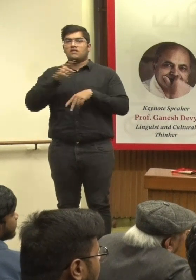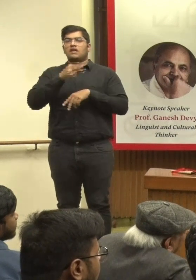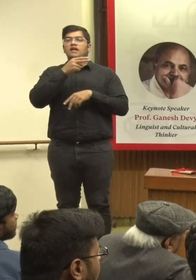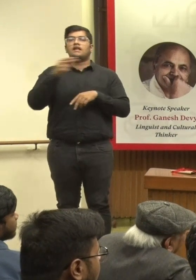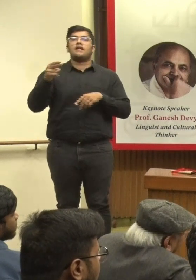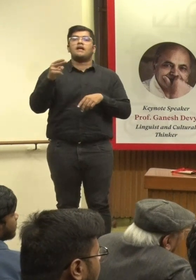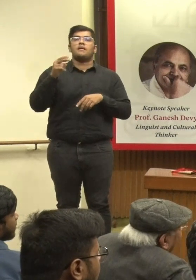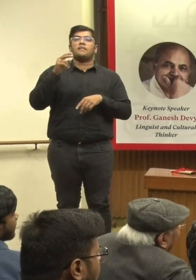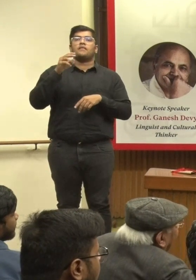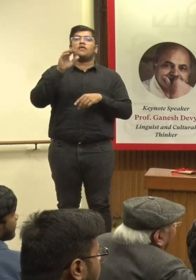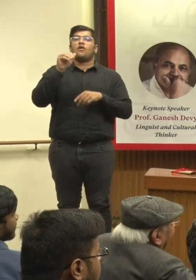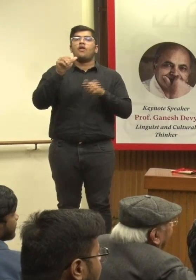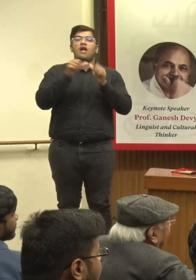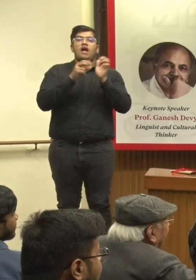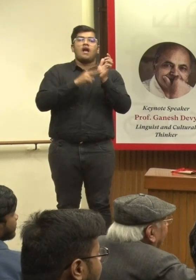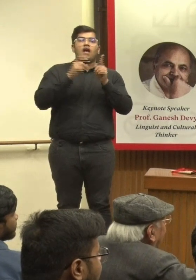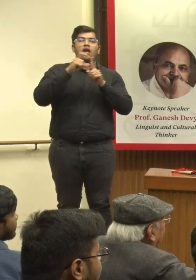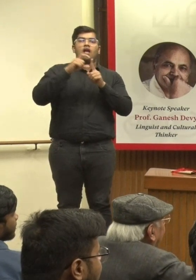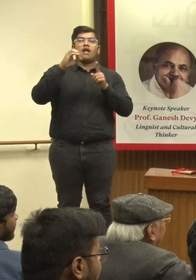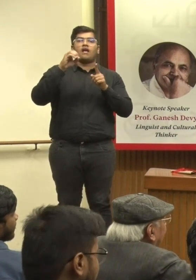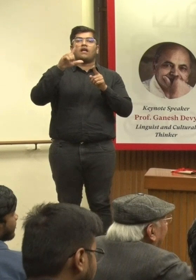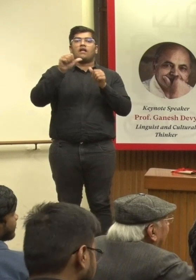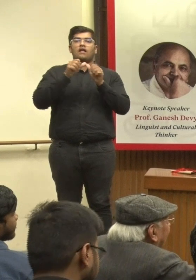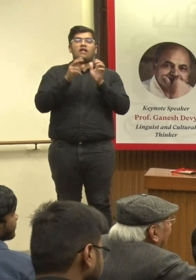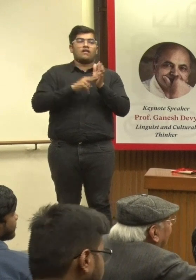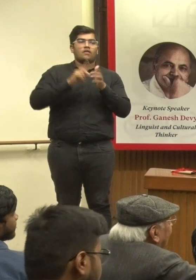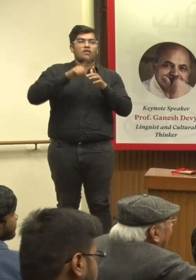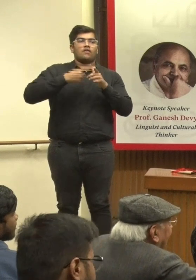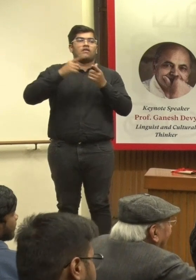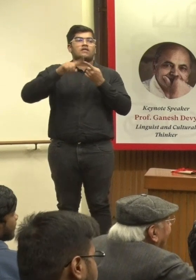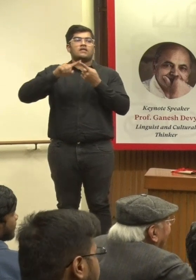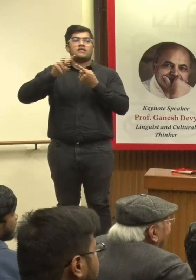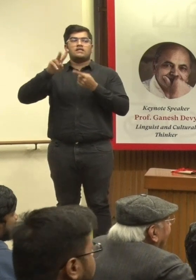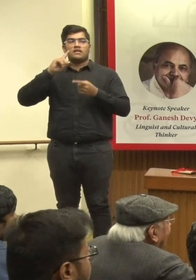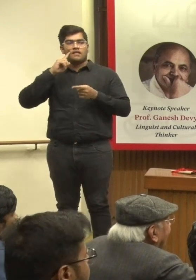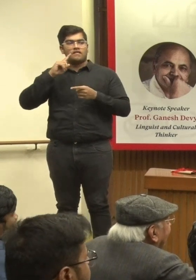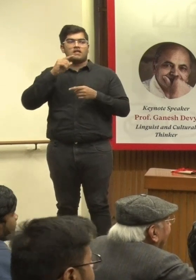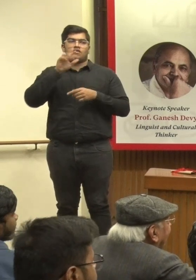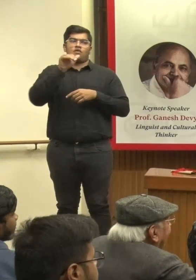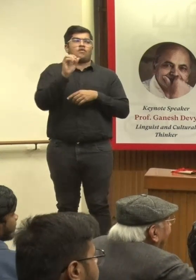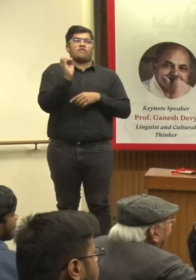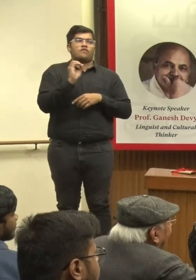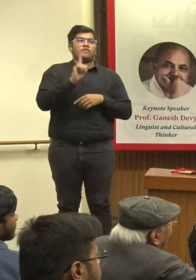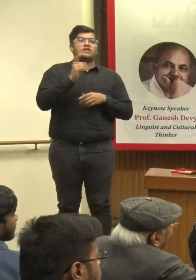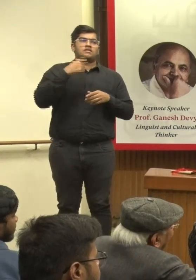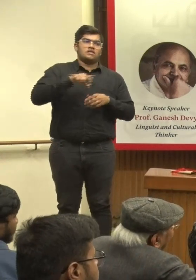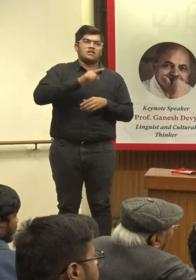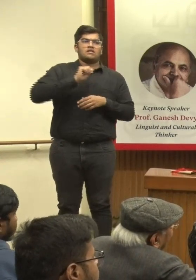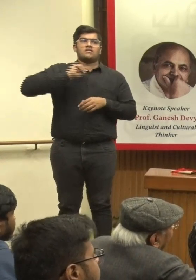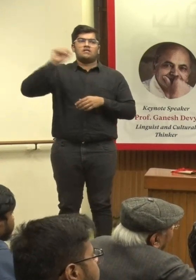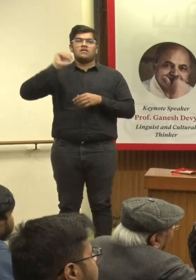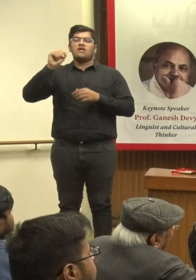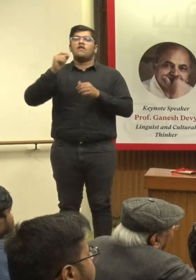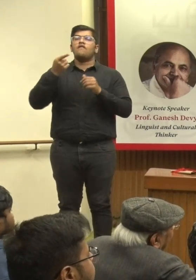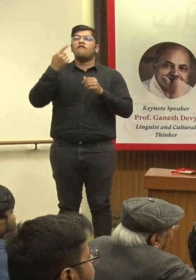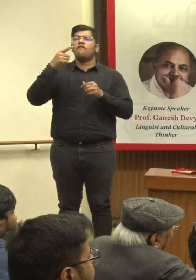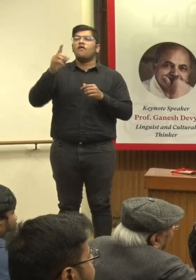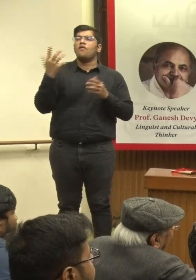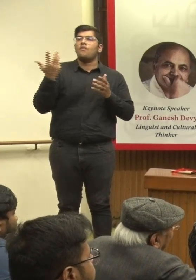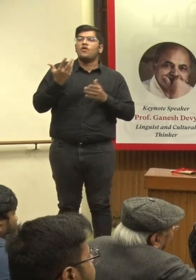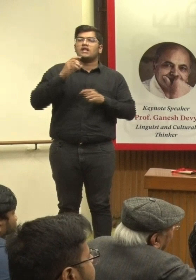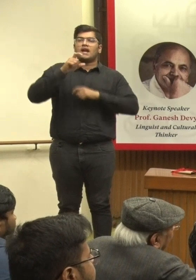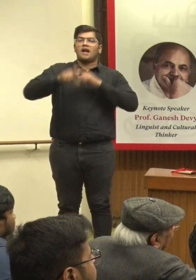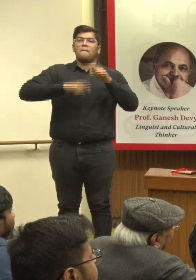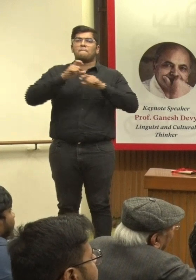Andolan Jivi. But he was protesting against the British rule, company rule in